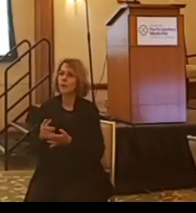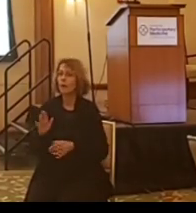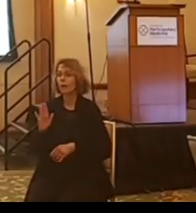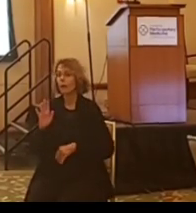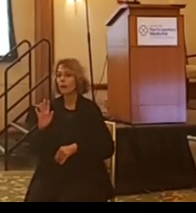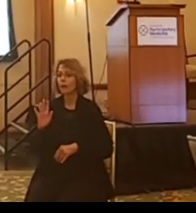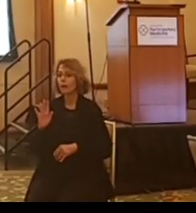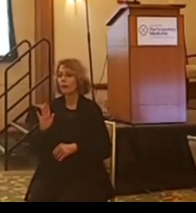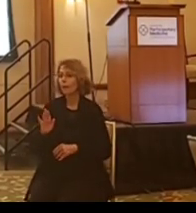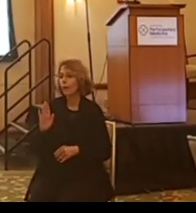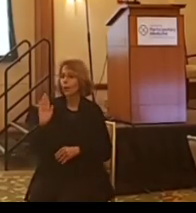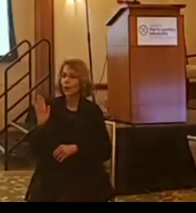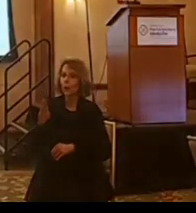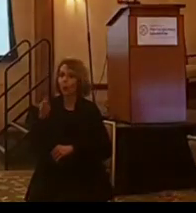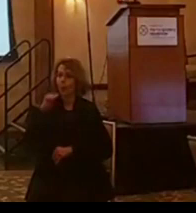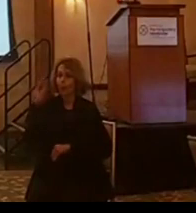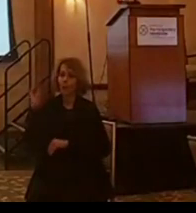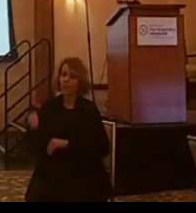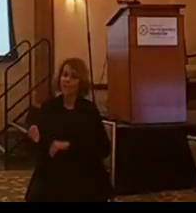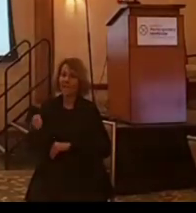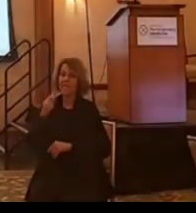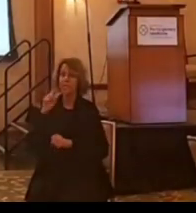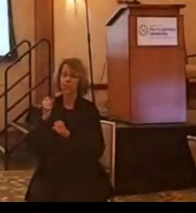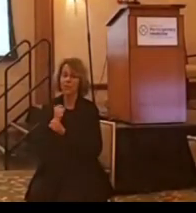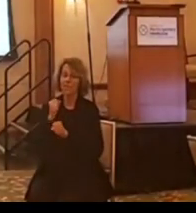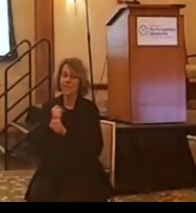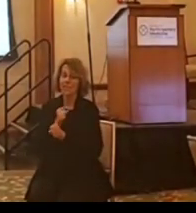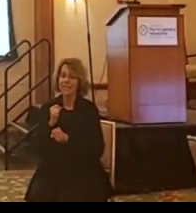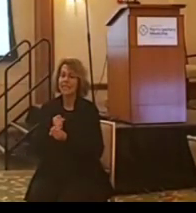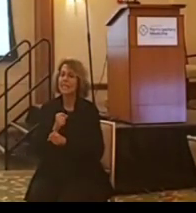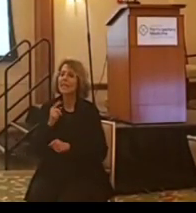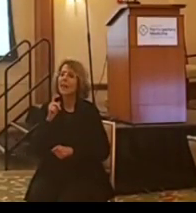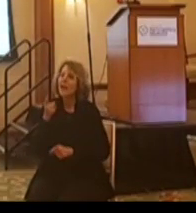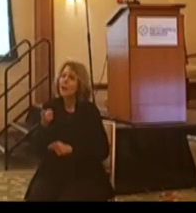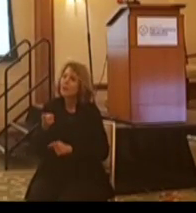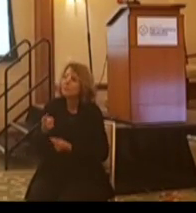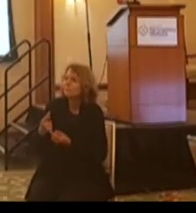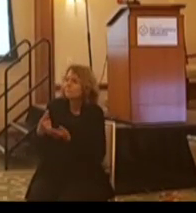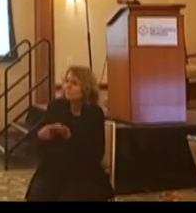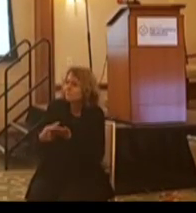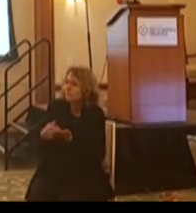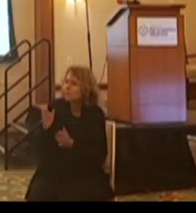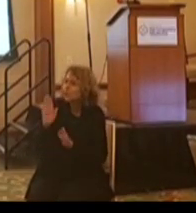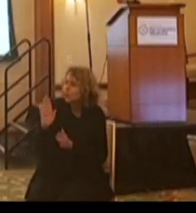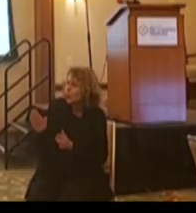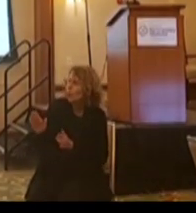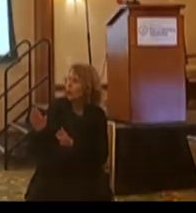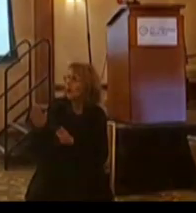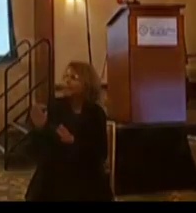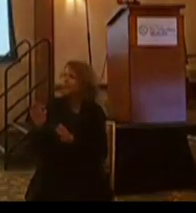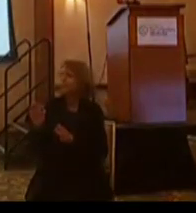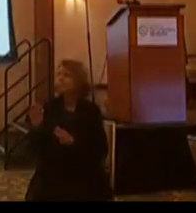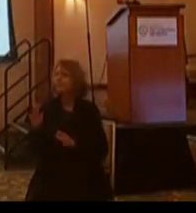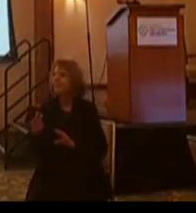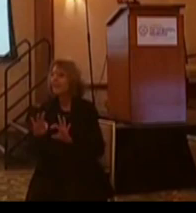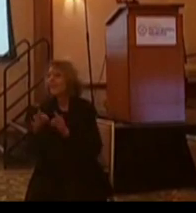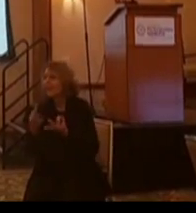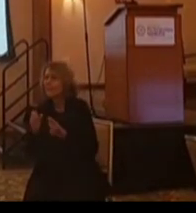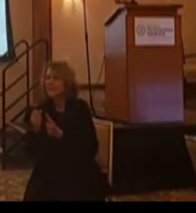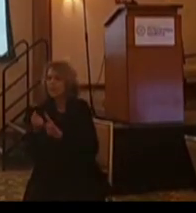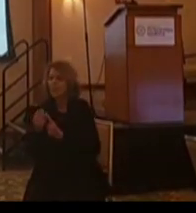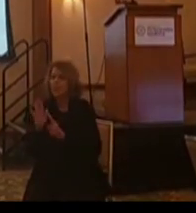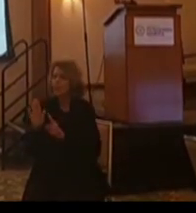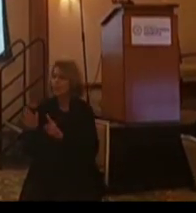stress, their pregnancy experiences, their kind of menopause experiences. And